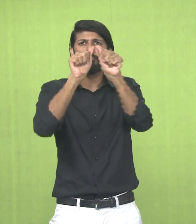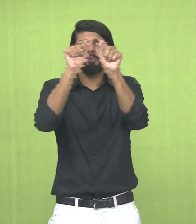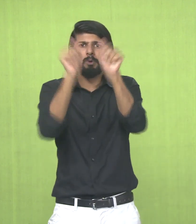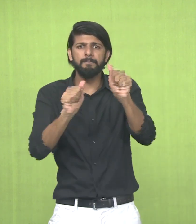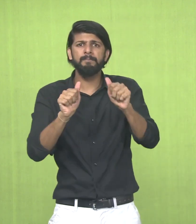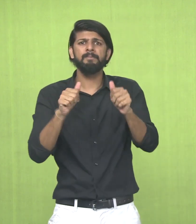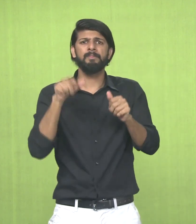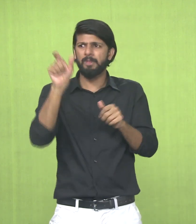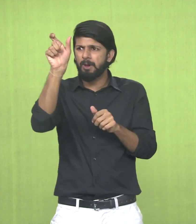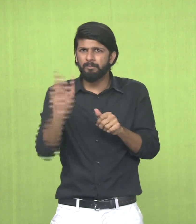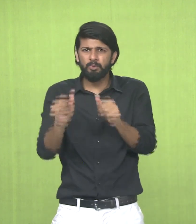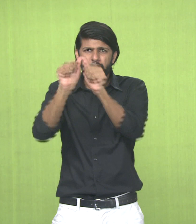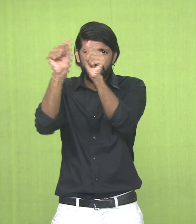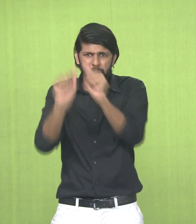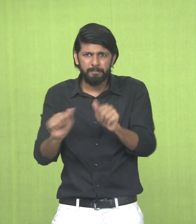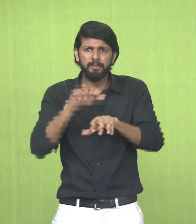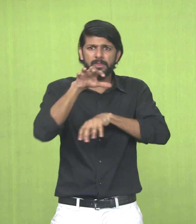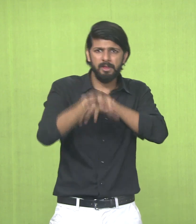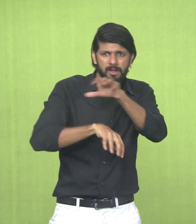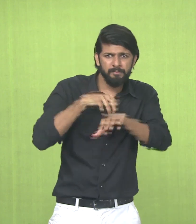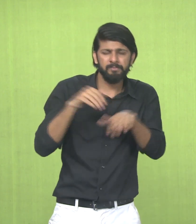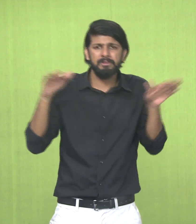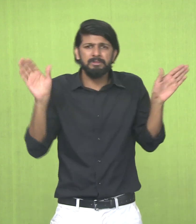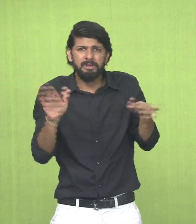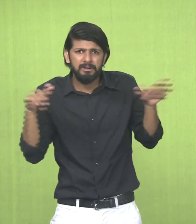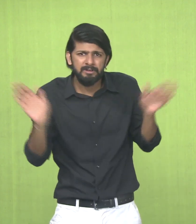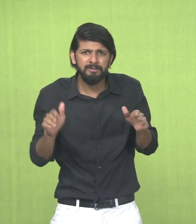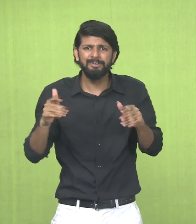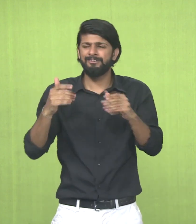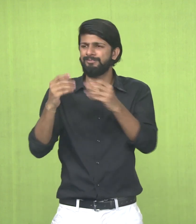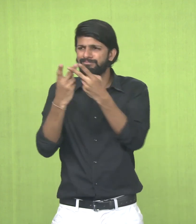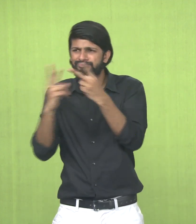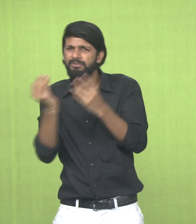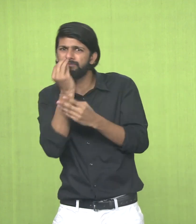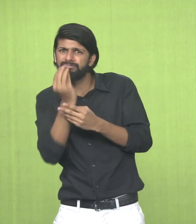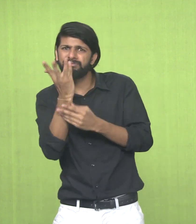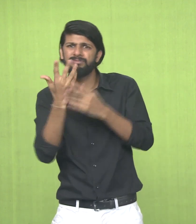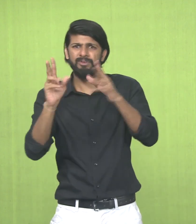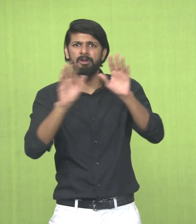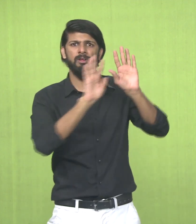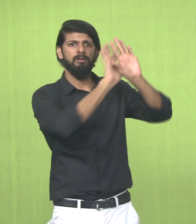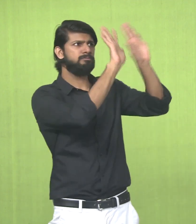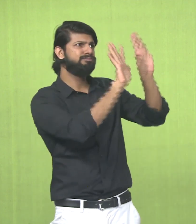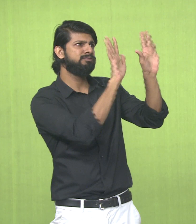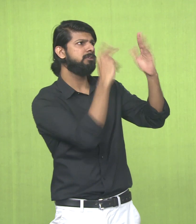Along with the figures of Buddha, there are other motifs of human figures, animals and bird forms.